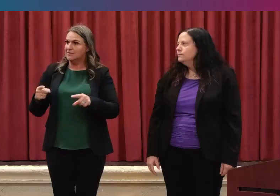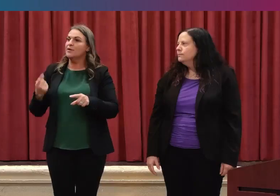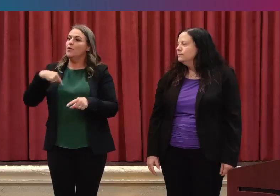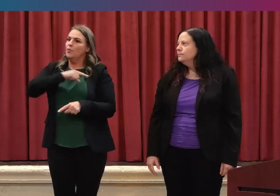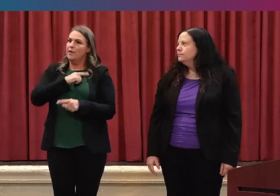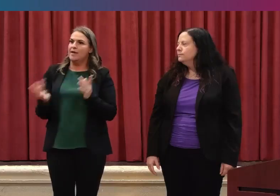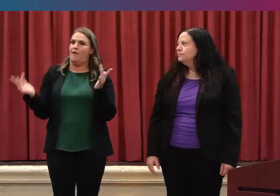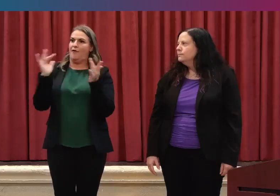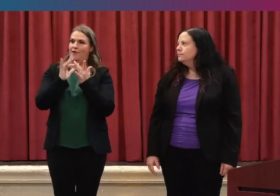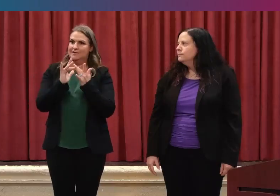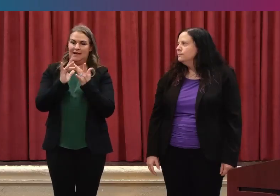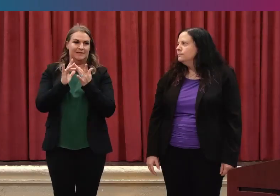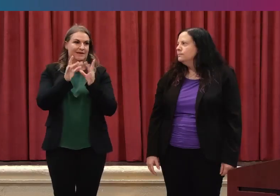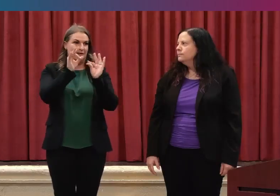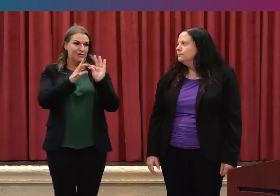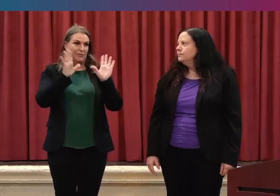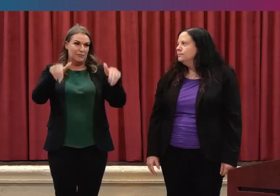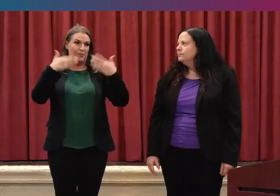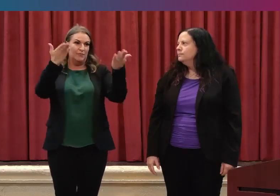So if there's an occurrence, then we can